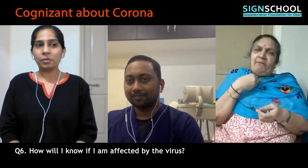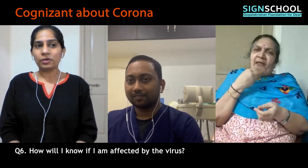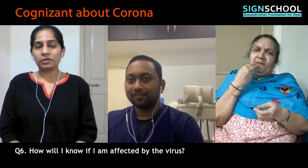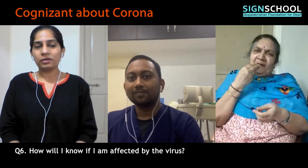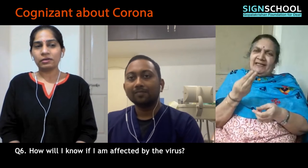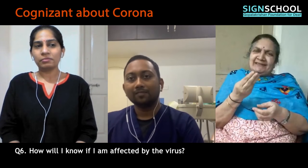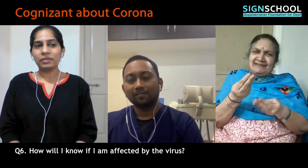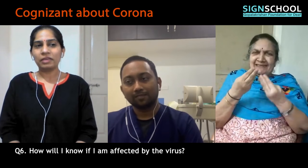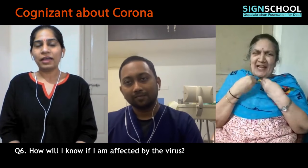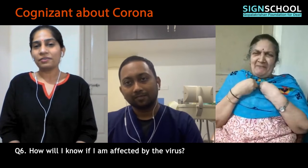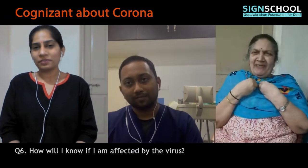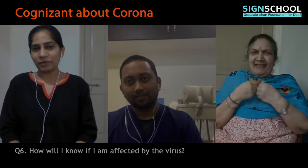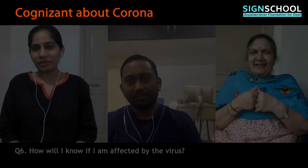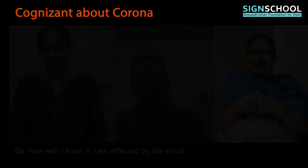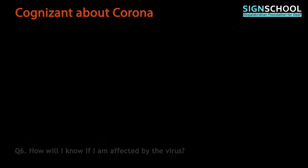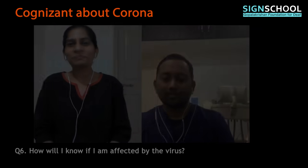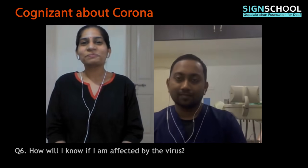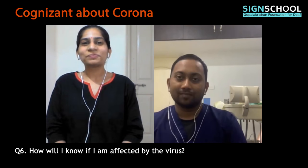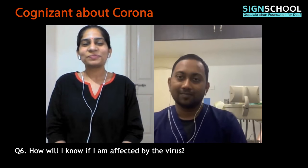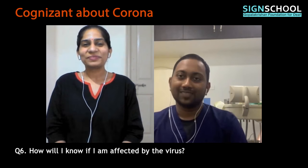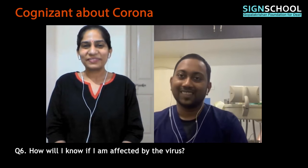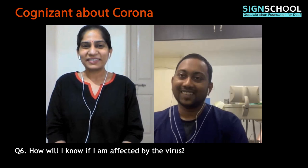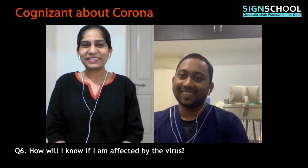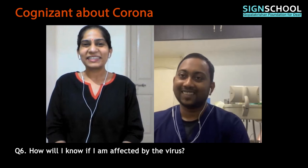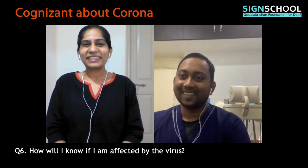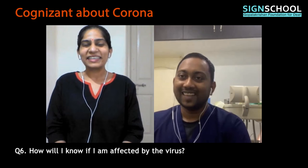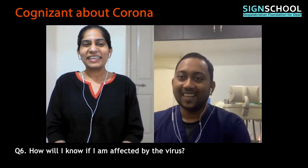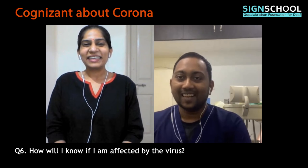be worried about if I have the virus.